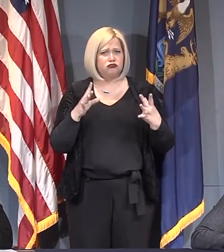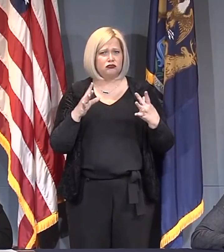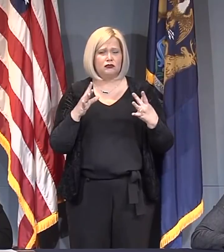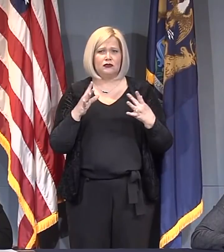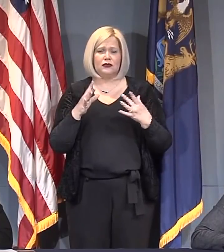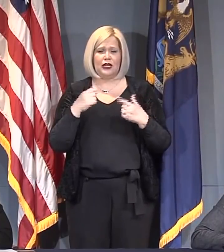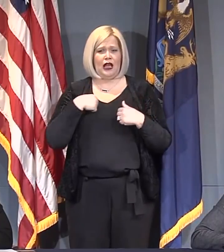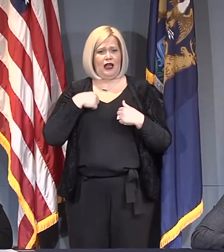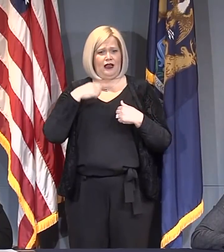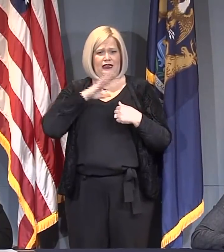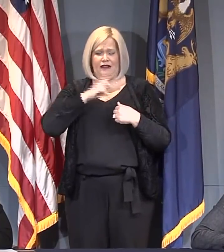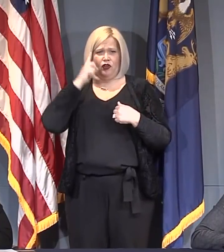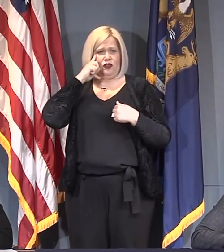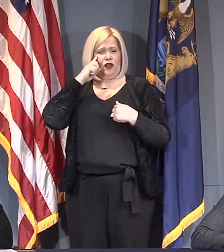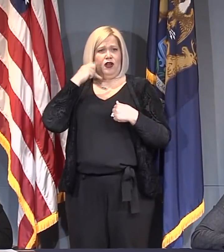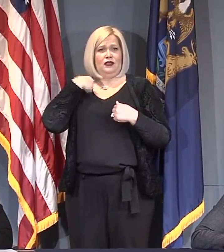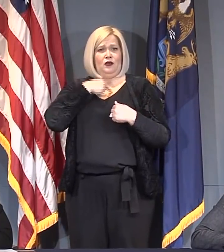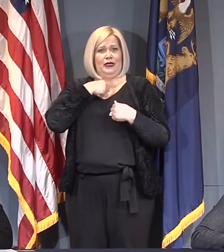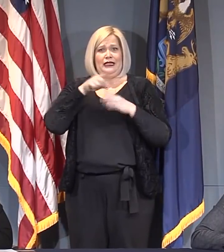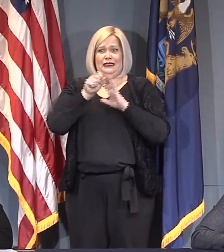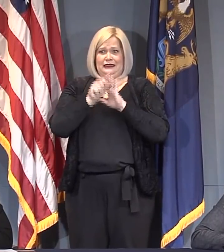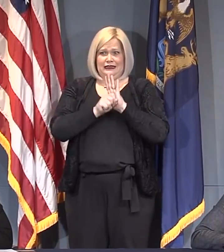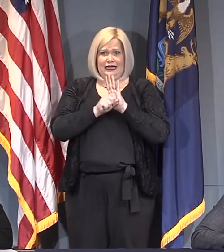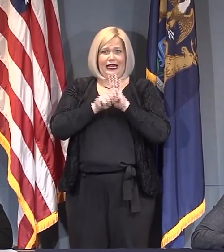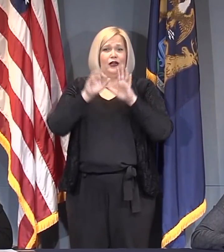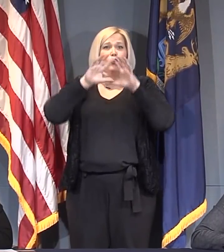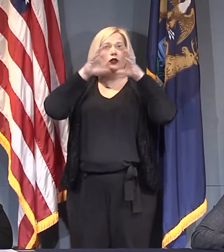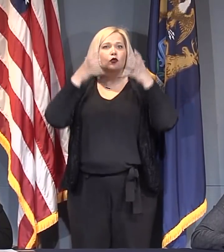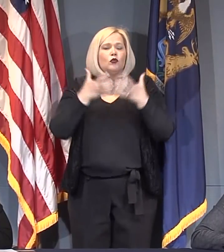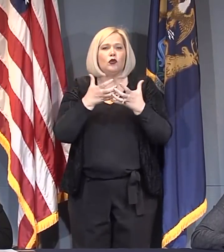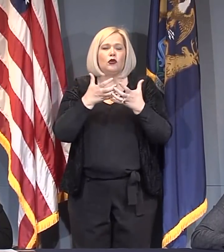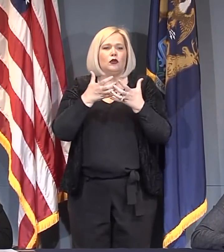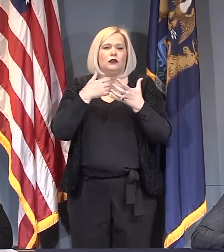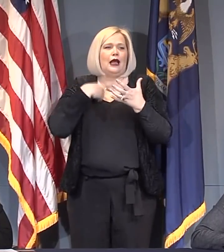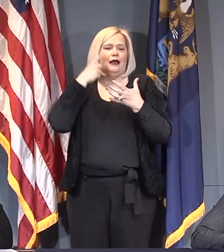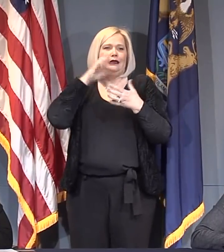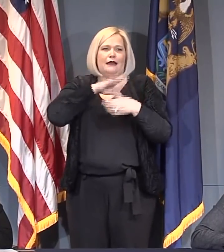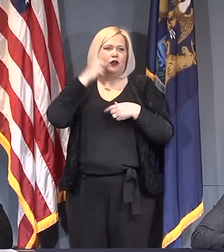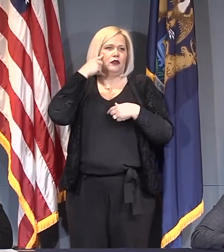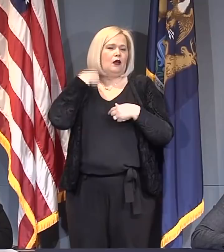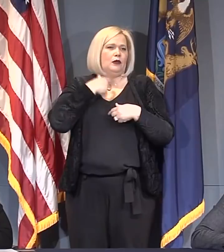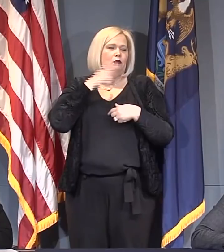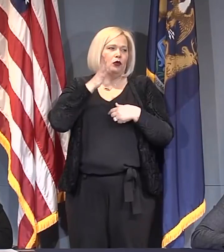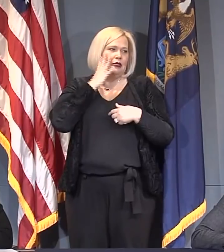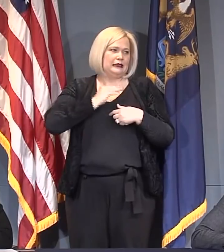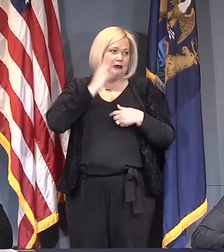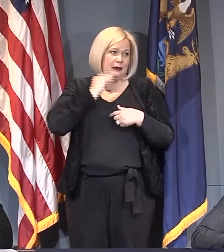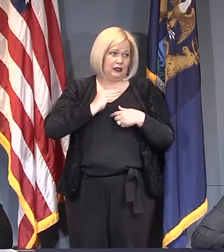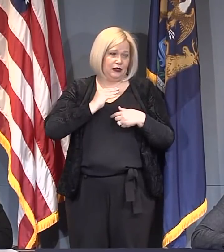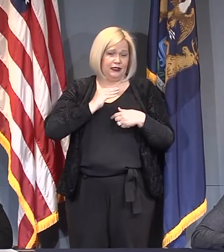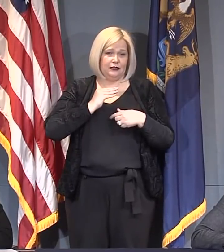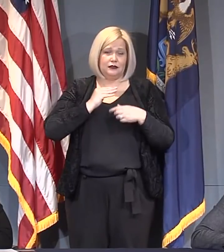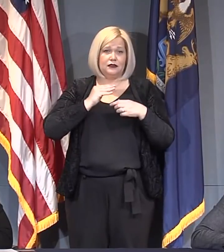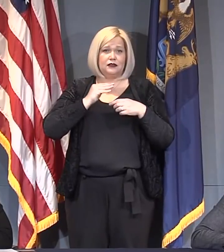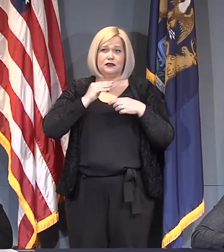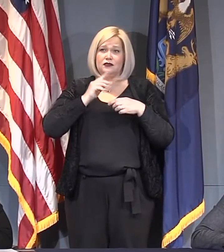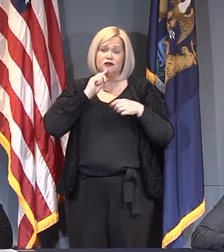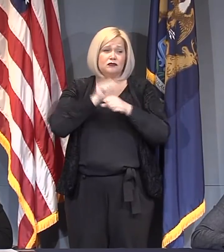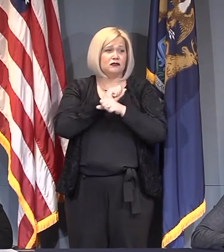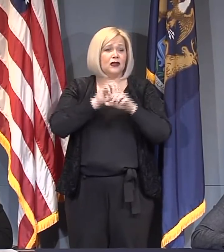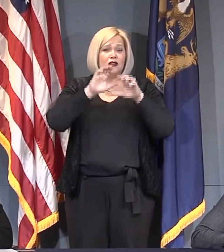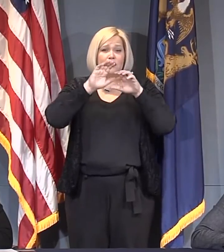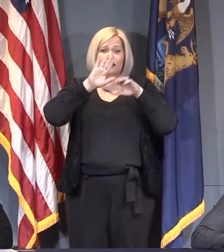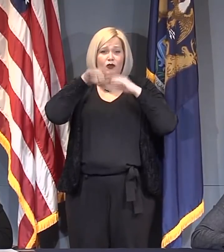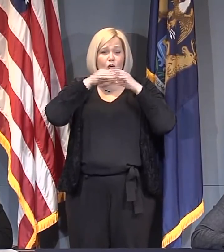confronting as a state and as a globe. We're not alone in this. Unfortunately, the whole world is going through some variation of what